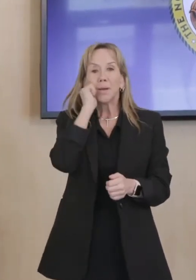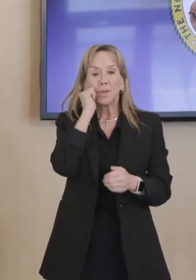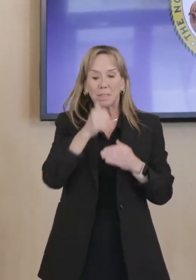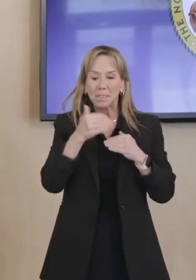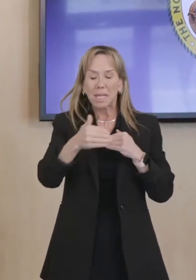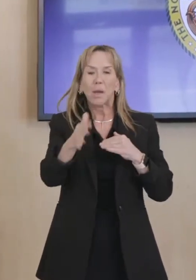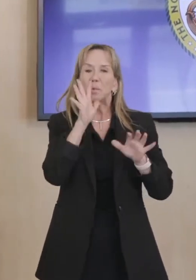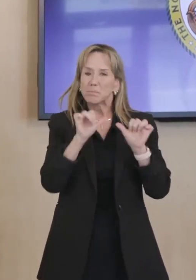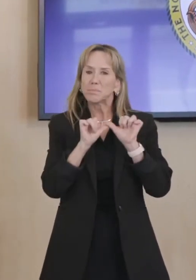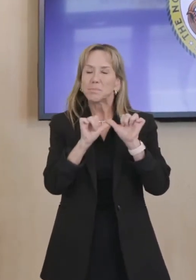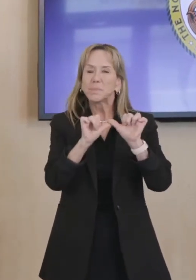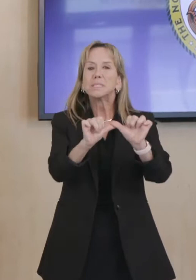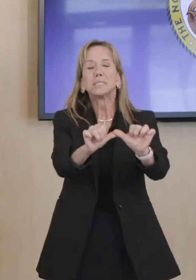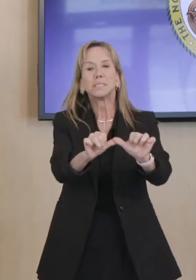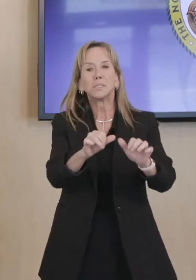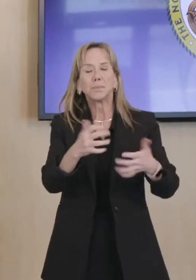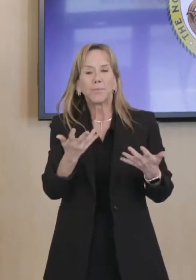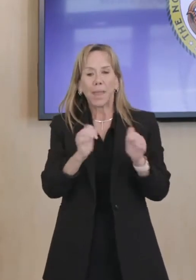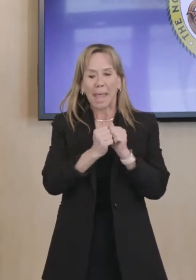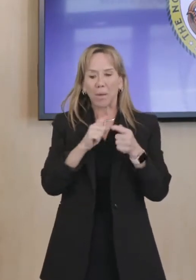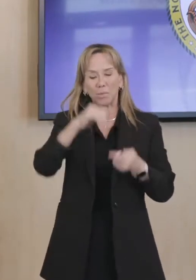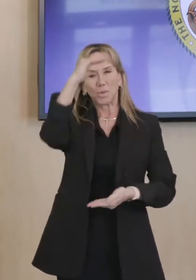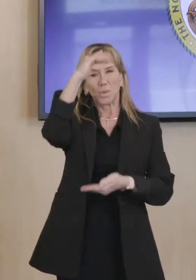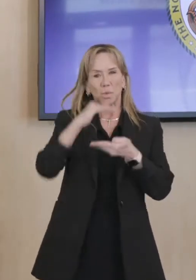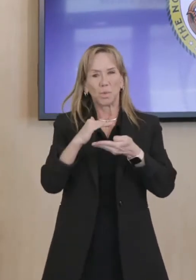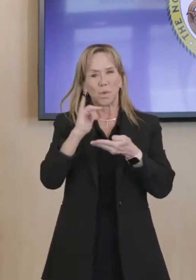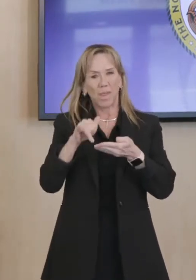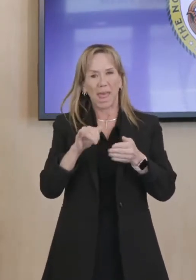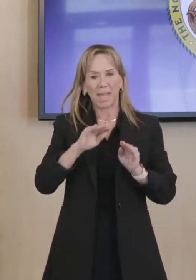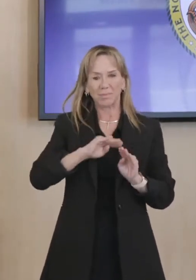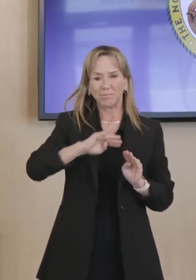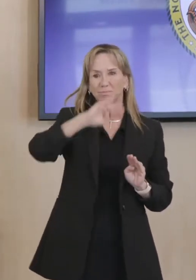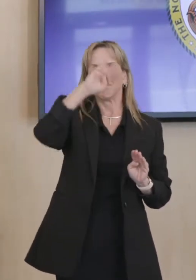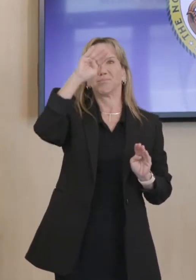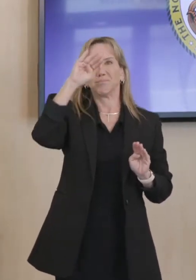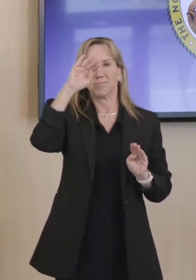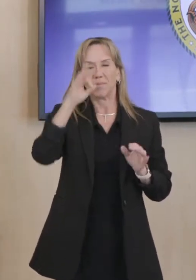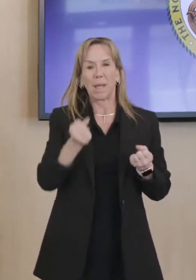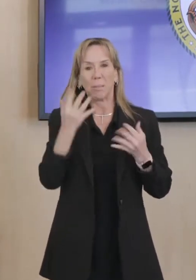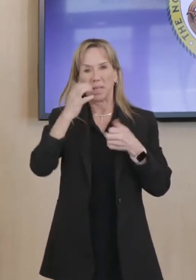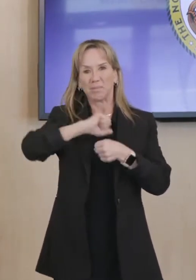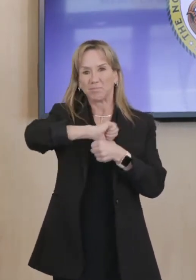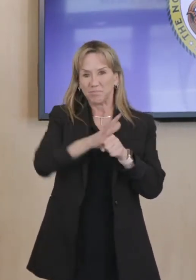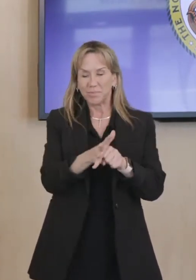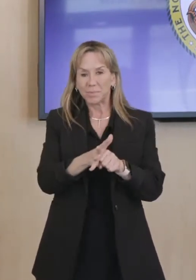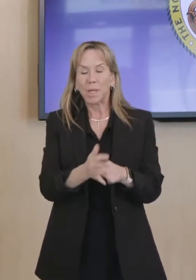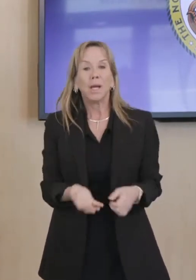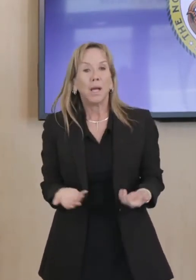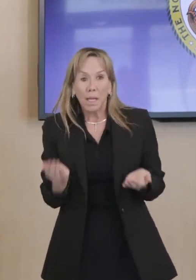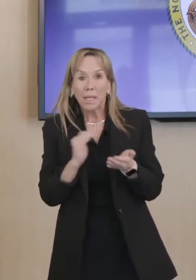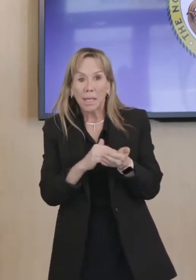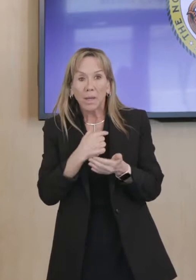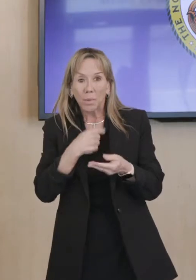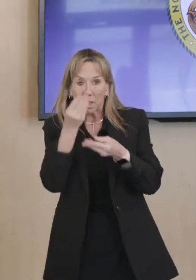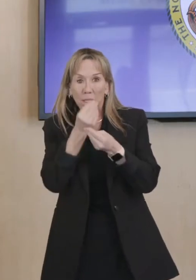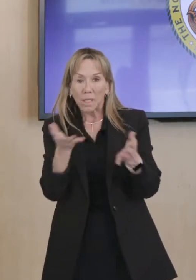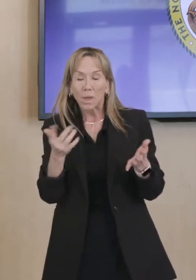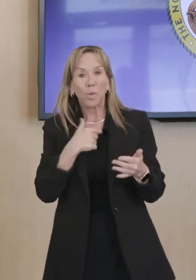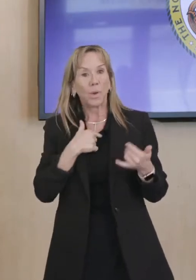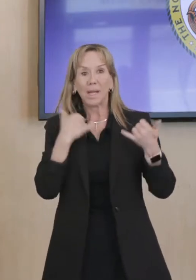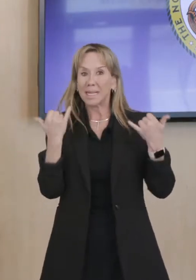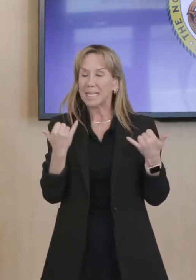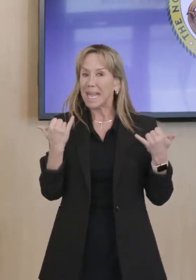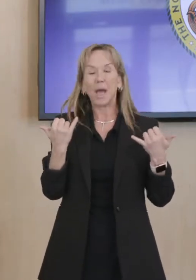day about the vital role of flattening the curve. It is really important to continue to reiterate to the public that we are on the very front